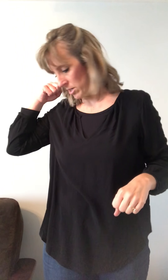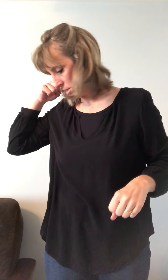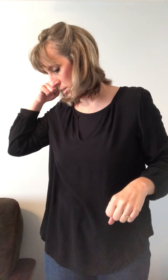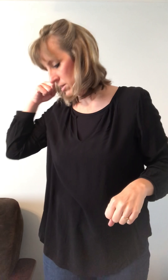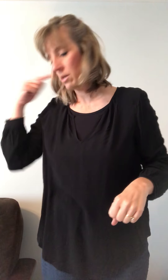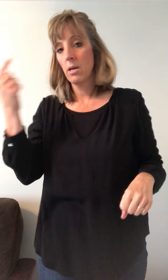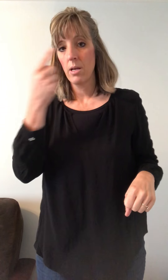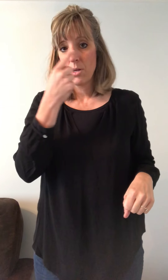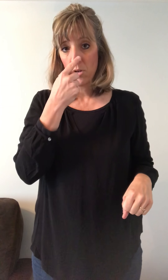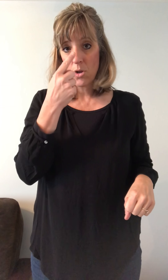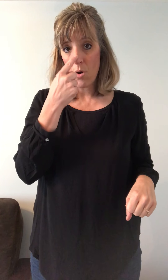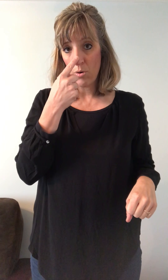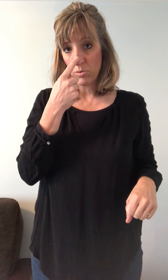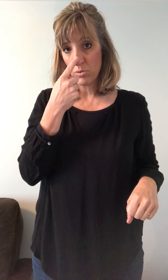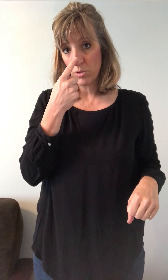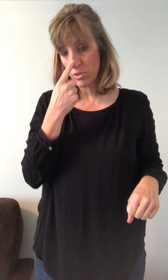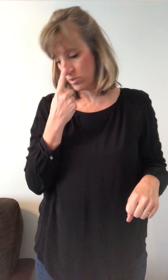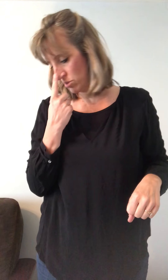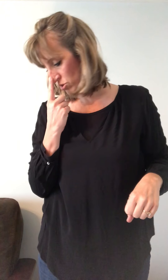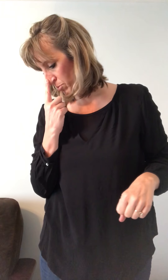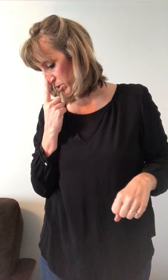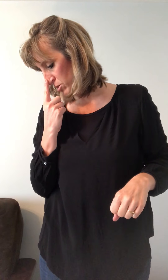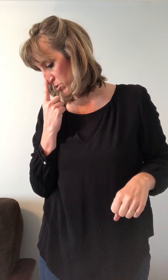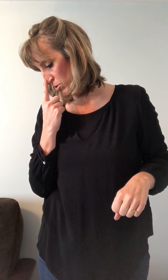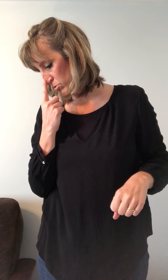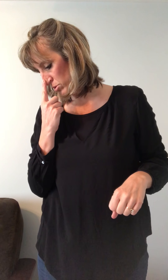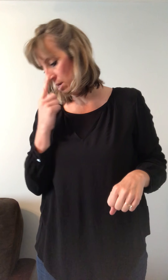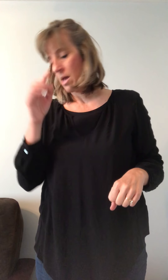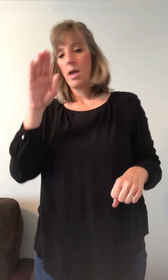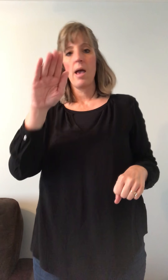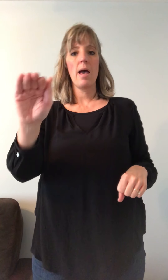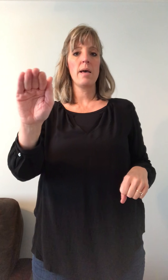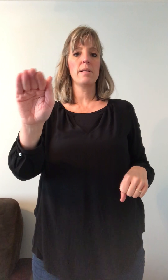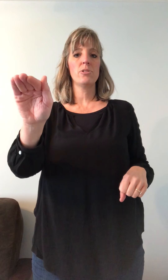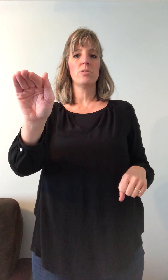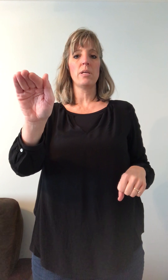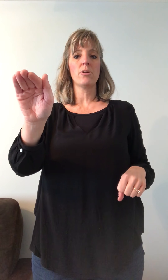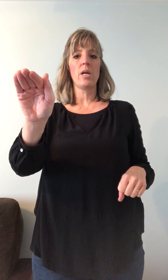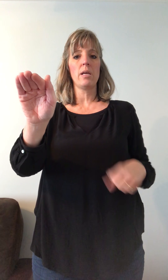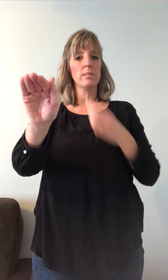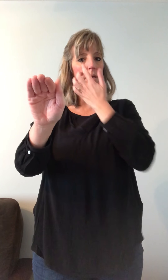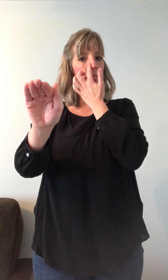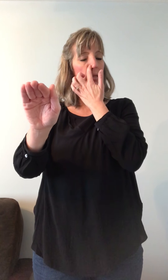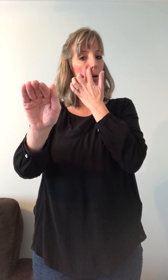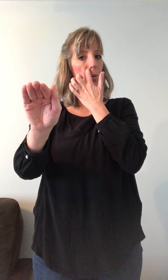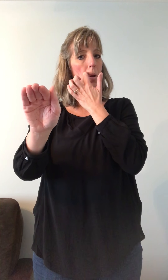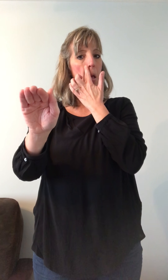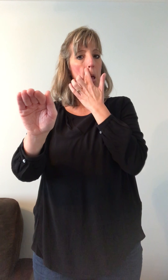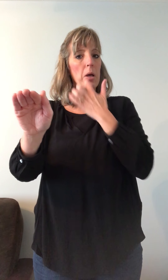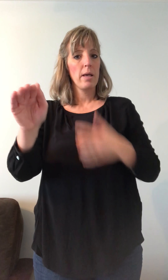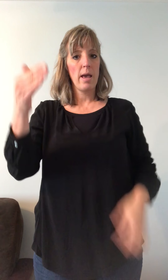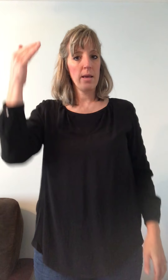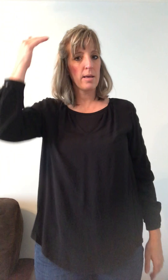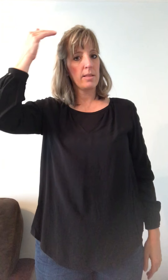ear, nose, just point to your nose. Head is you take your hand like so, okay, and then